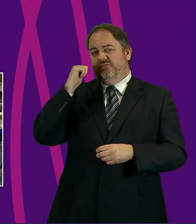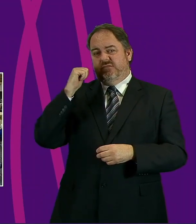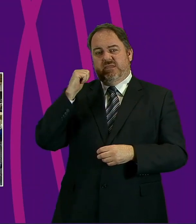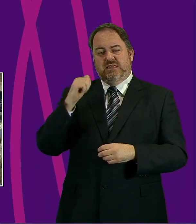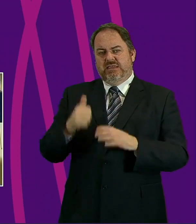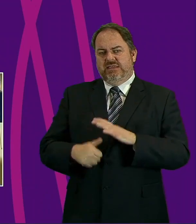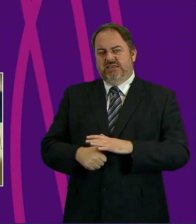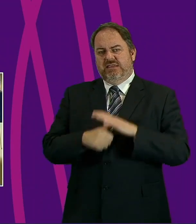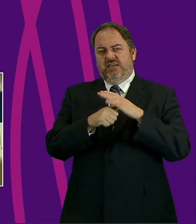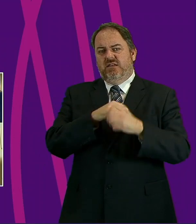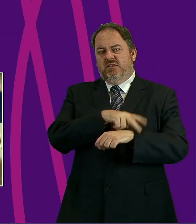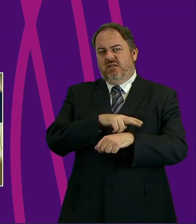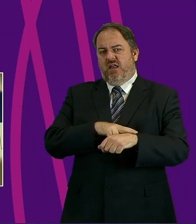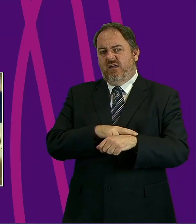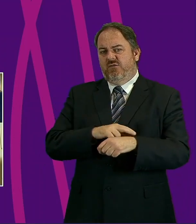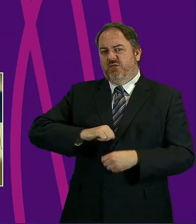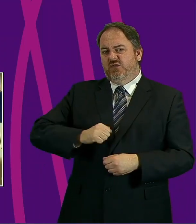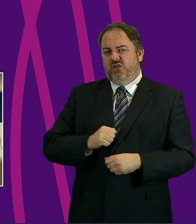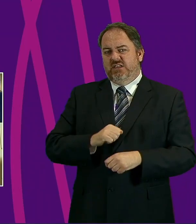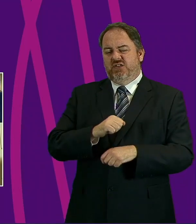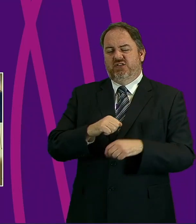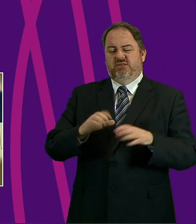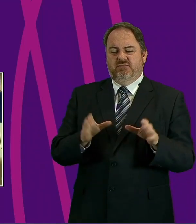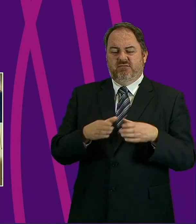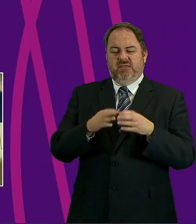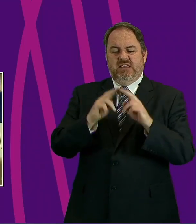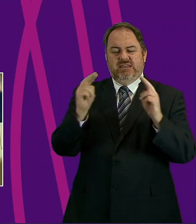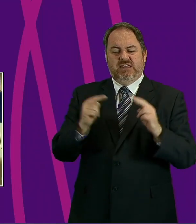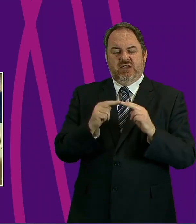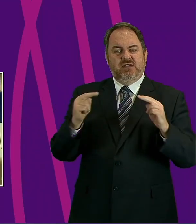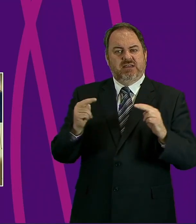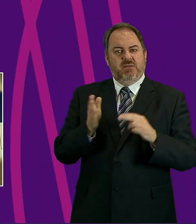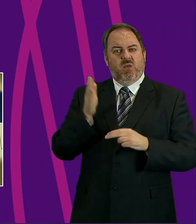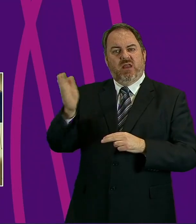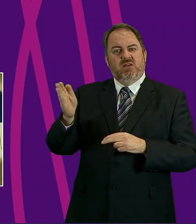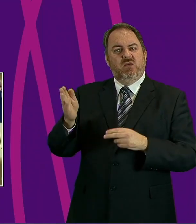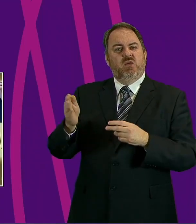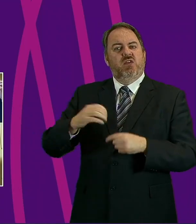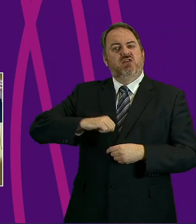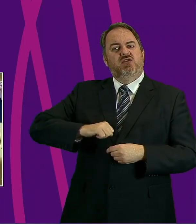Scottish Development International assembled for a week-long conference of events at